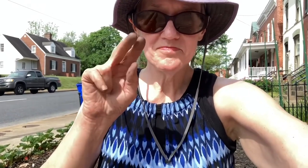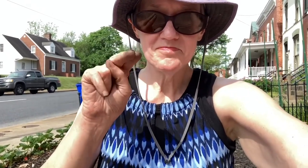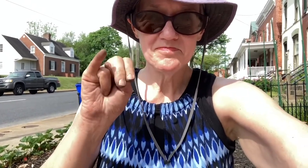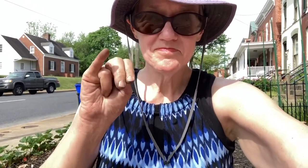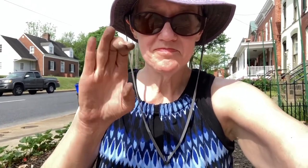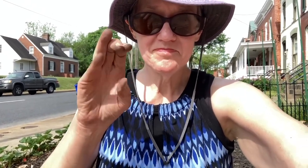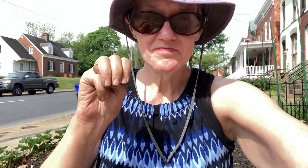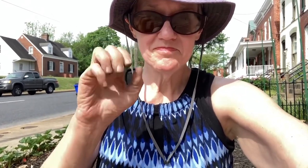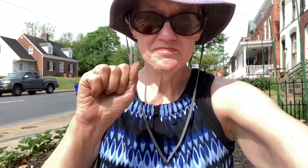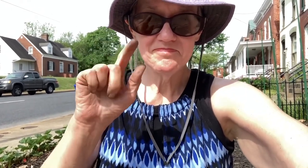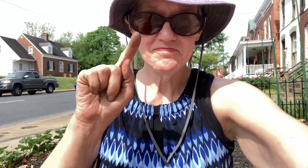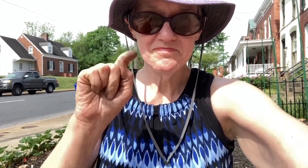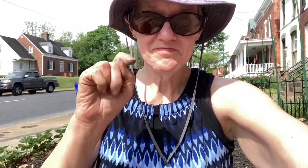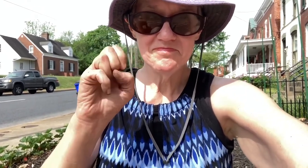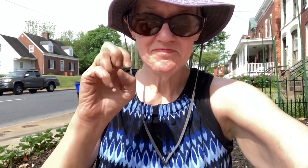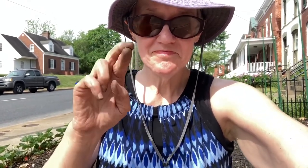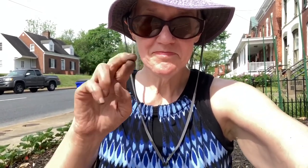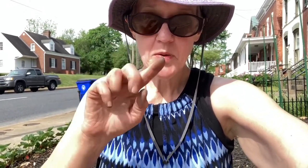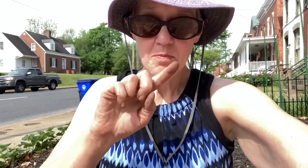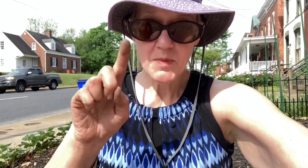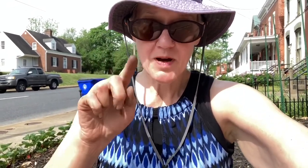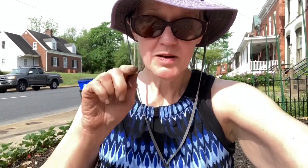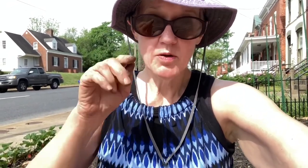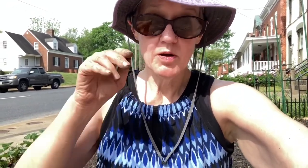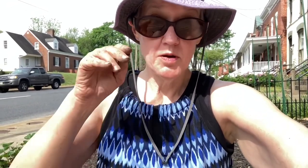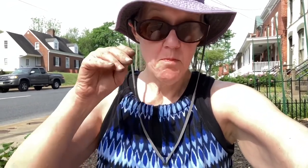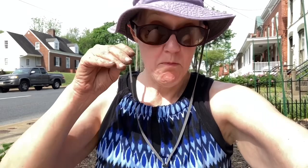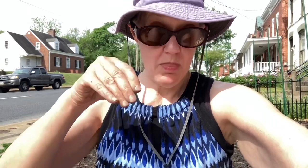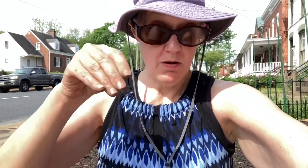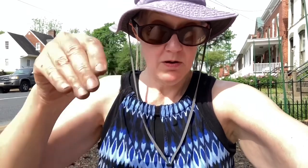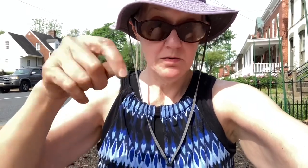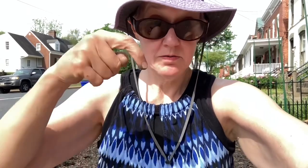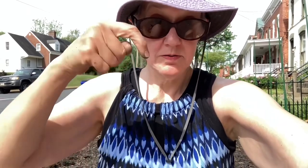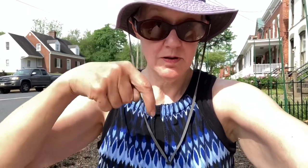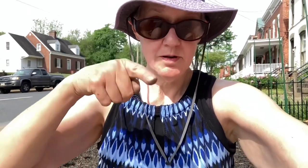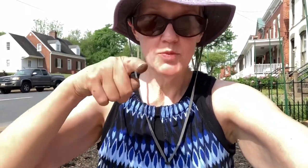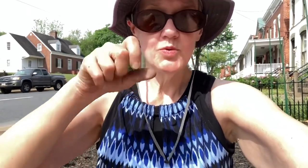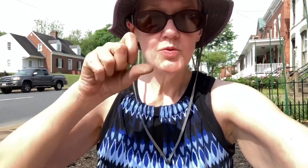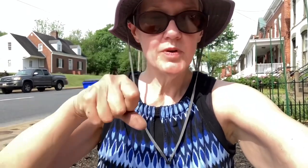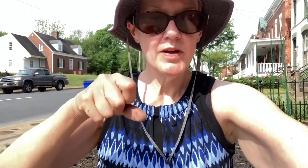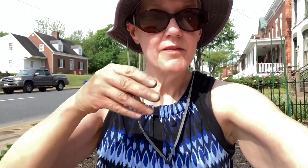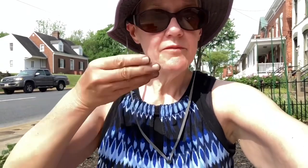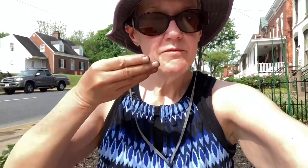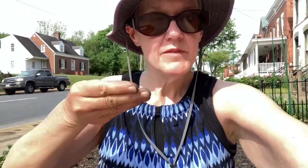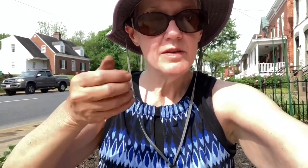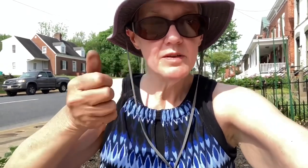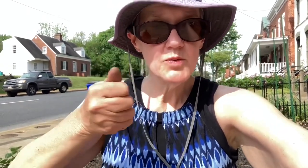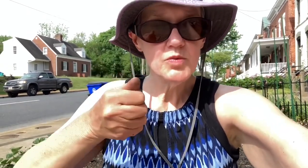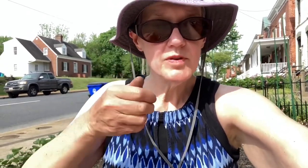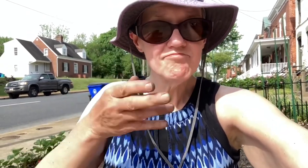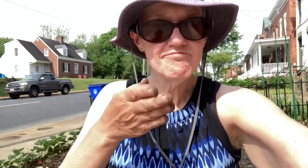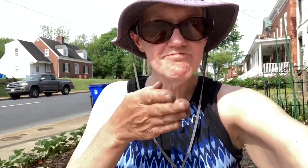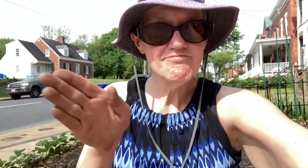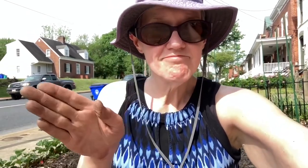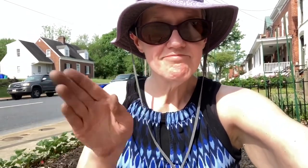organic matter I add every year. But if you want to feed your marigolds at time of planting, add a